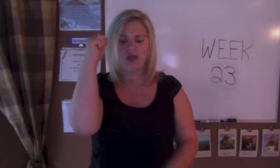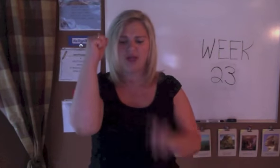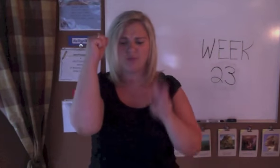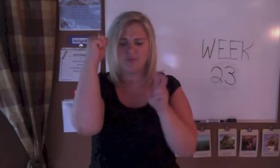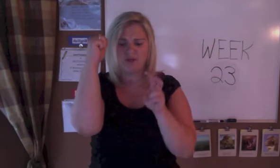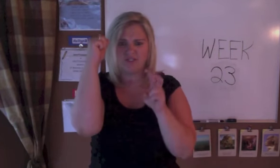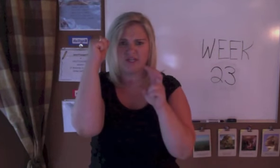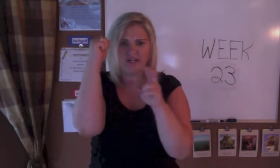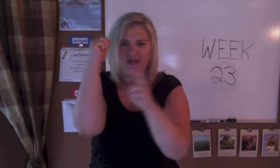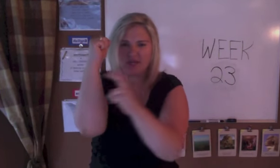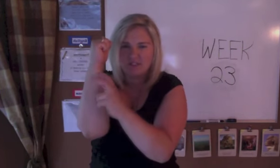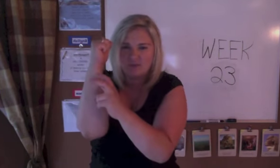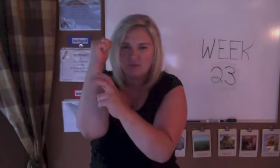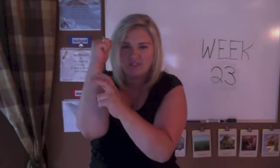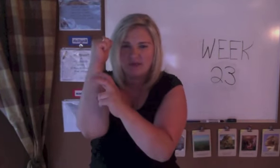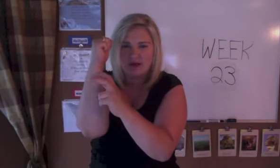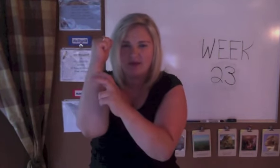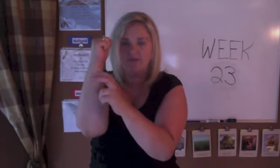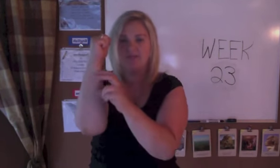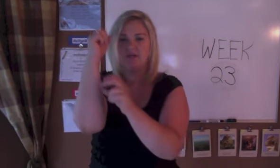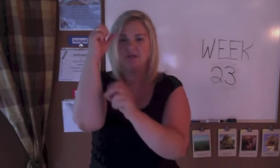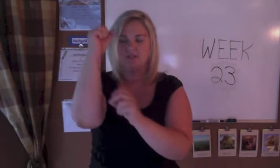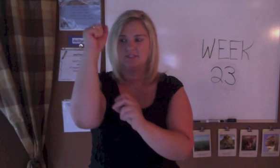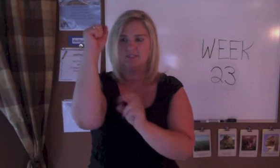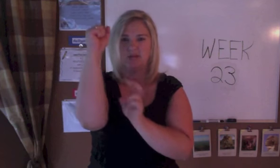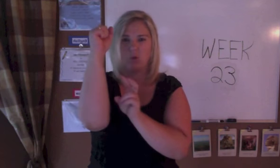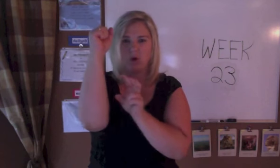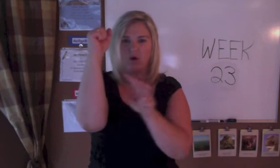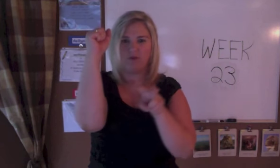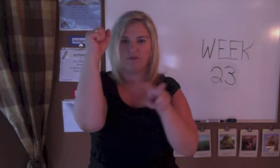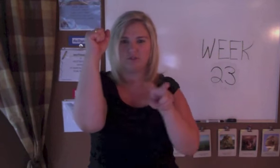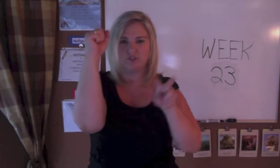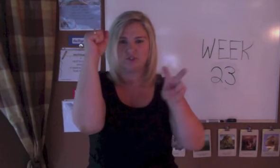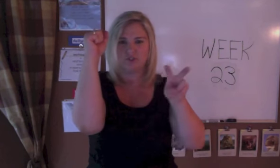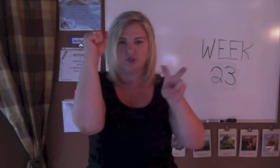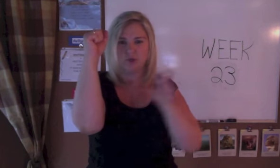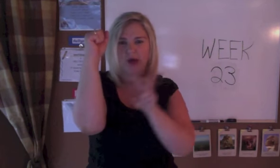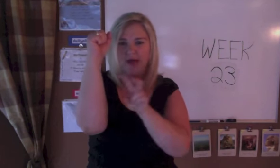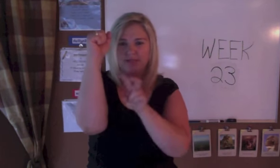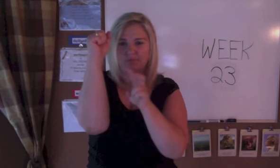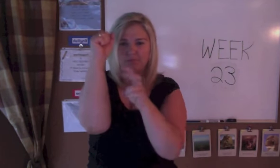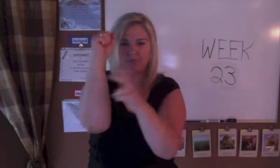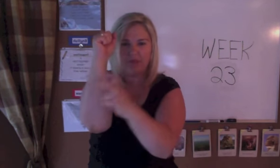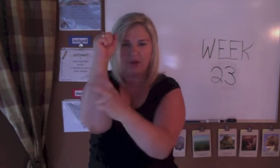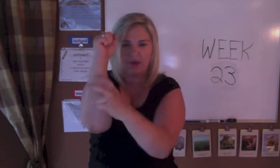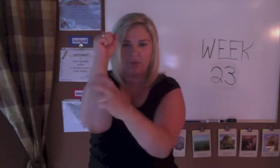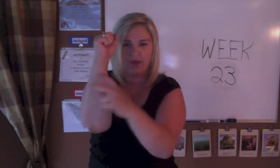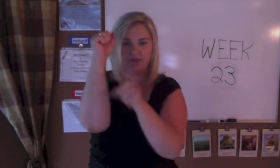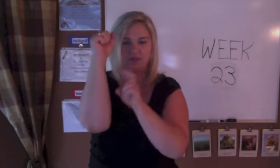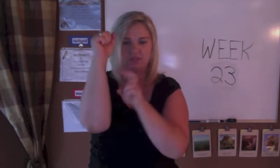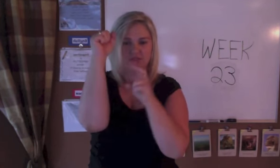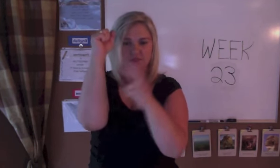Watergate, President Nixon resigns. This is like a wall and there's two eyes peering around it. This is for